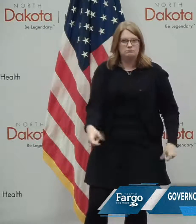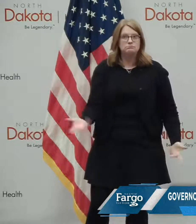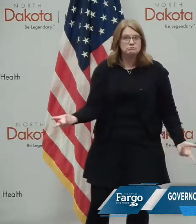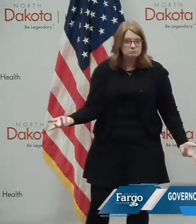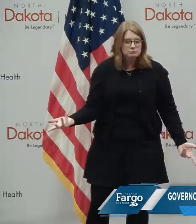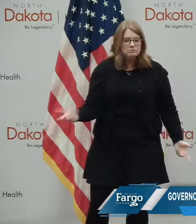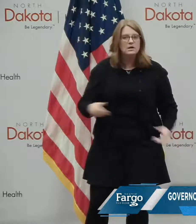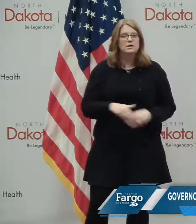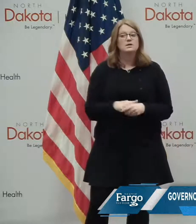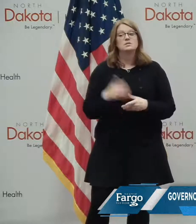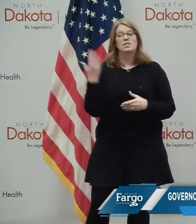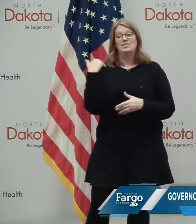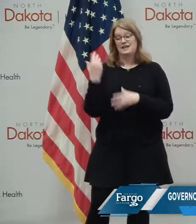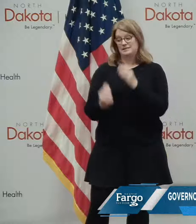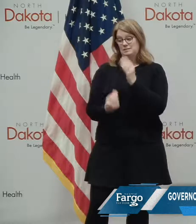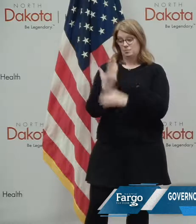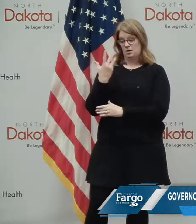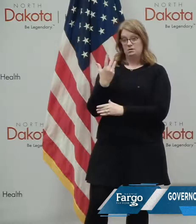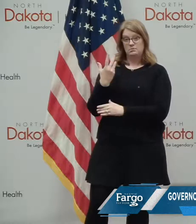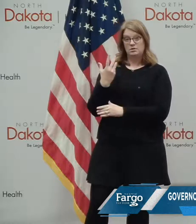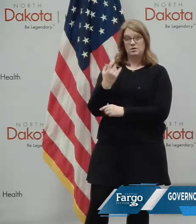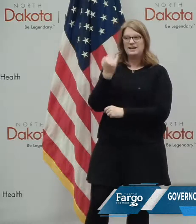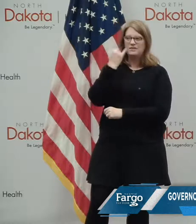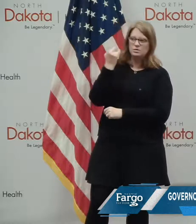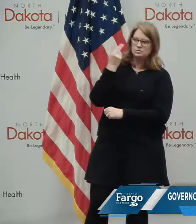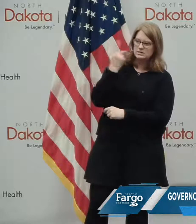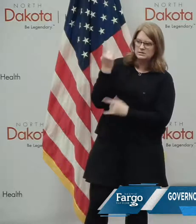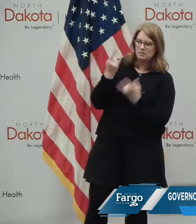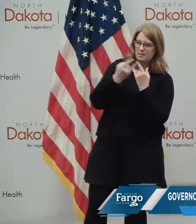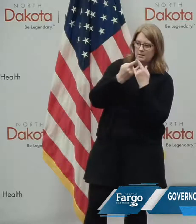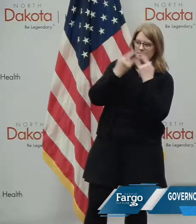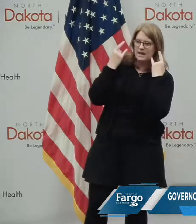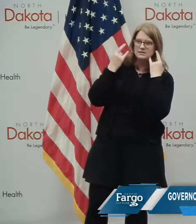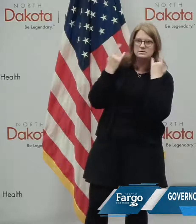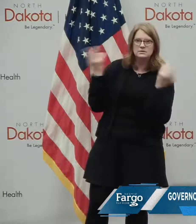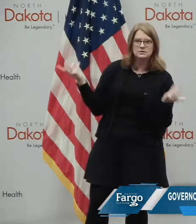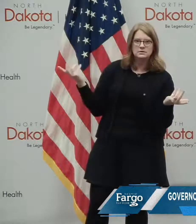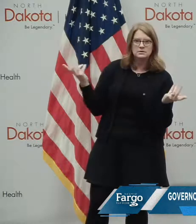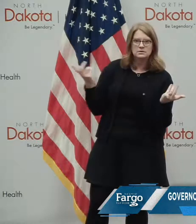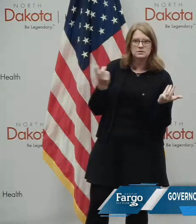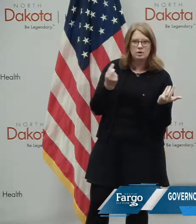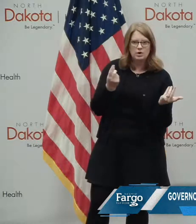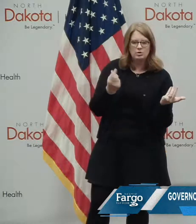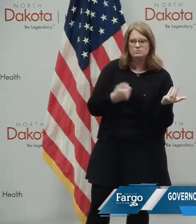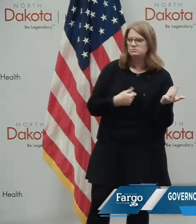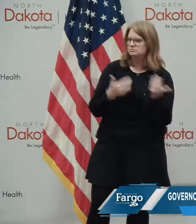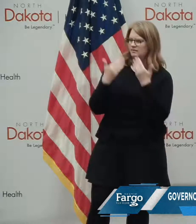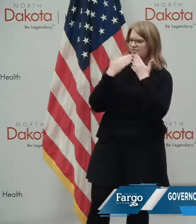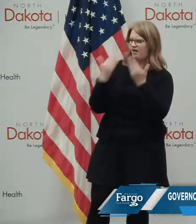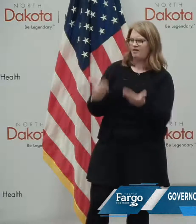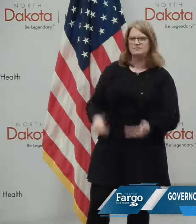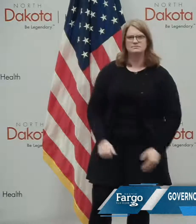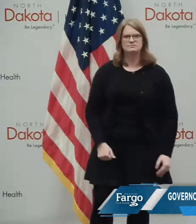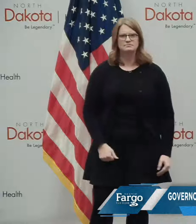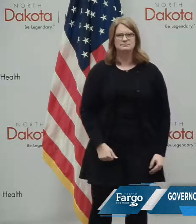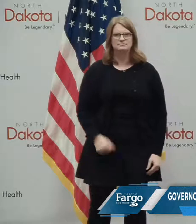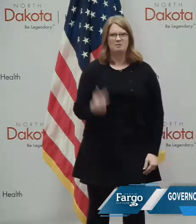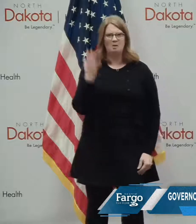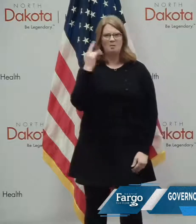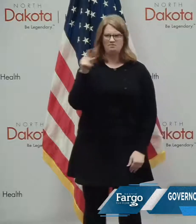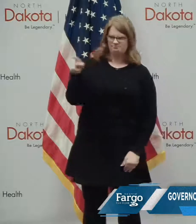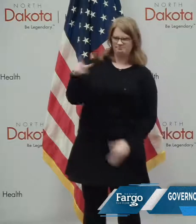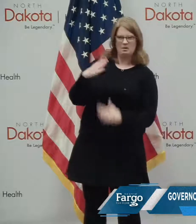as I said last spring, the one thing, if you see someone wearing a mask, there's one thing to say to them, and that's really thank you, because they're protecting